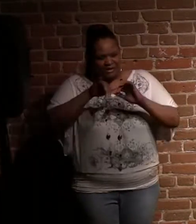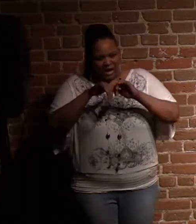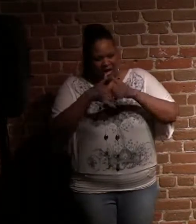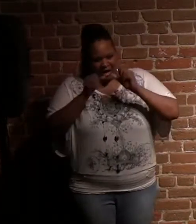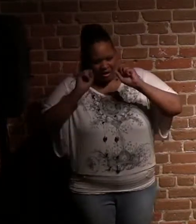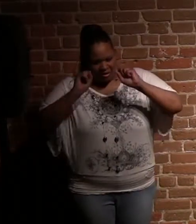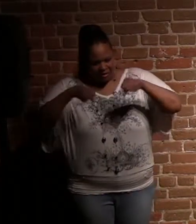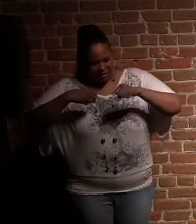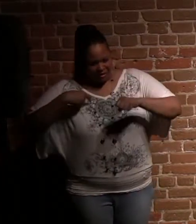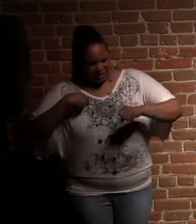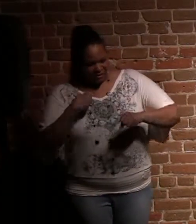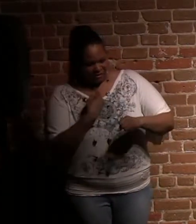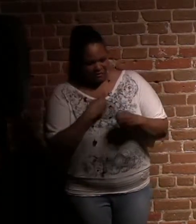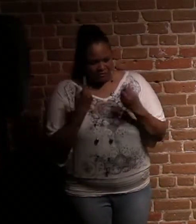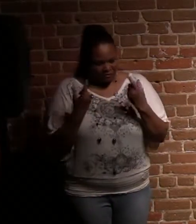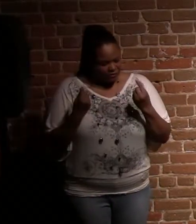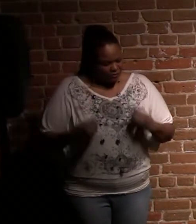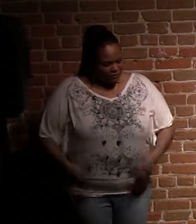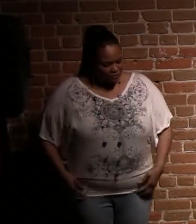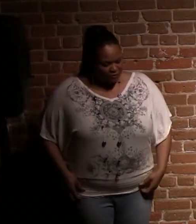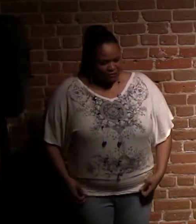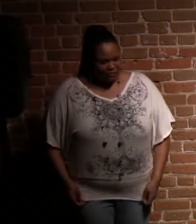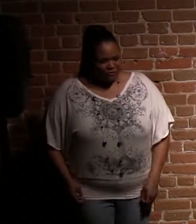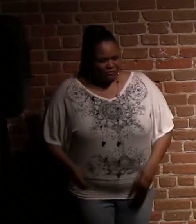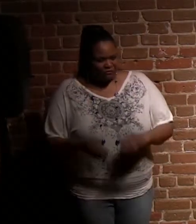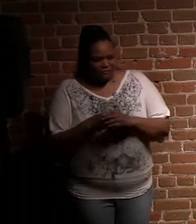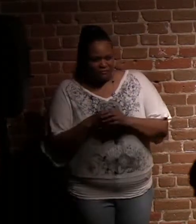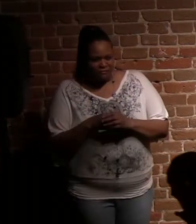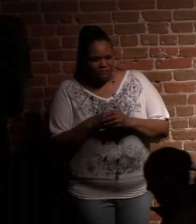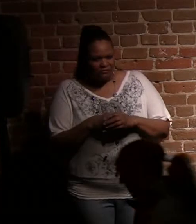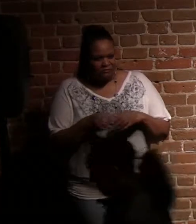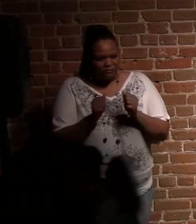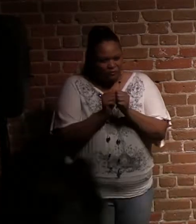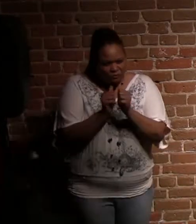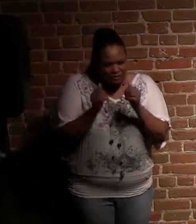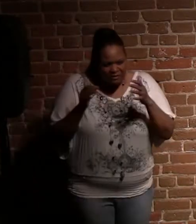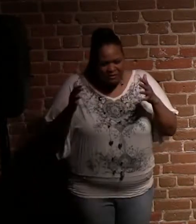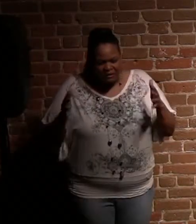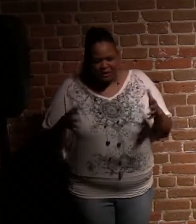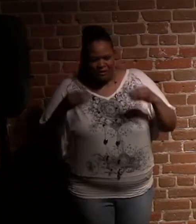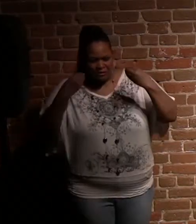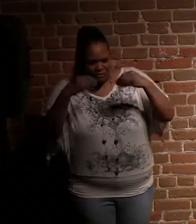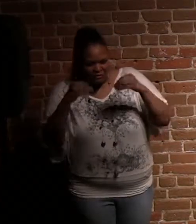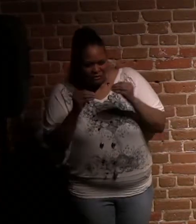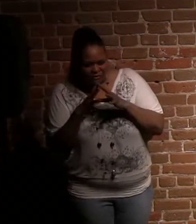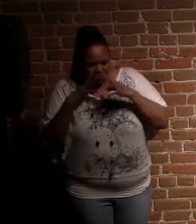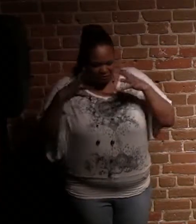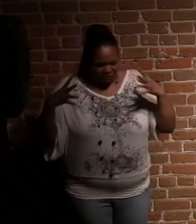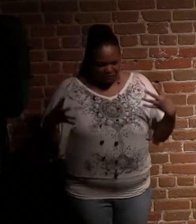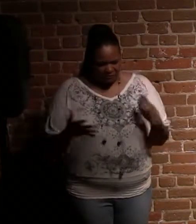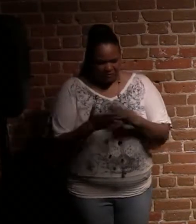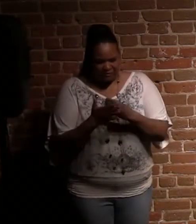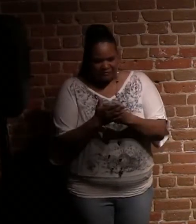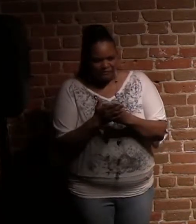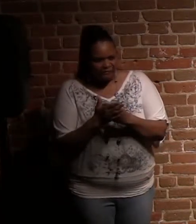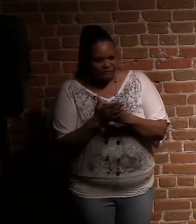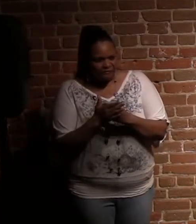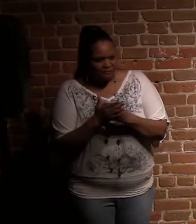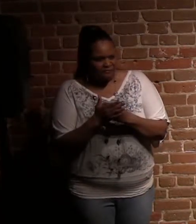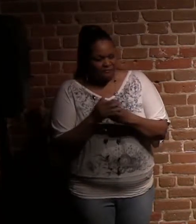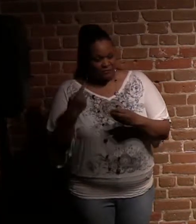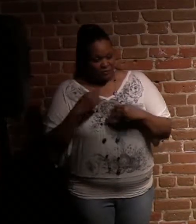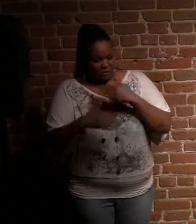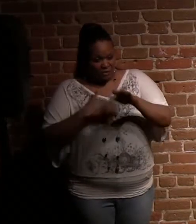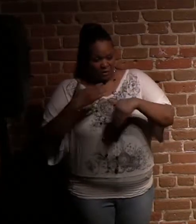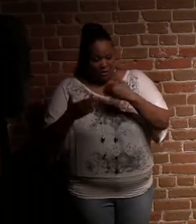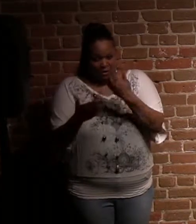it? Spending just as little money as humanly possible. So what we did is we all had Eurail